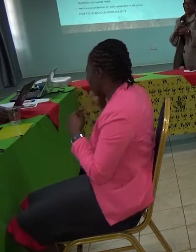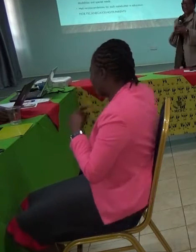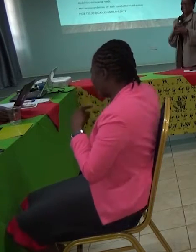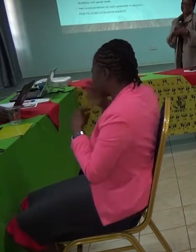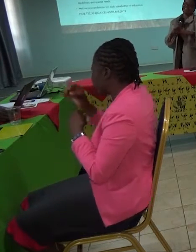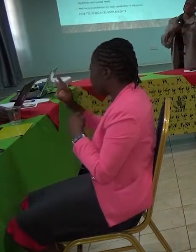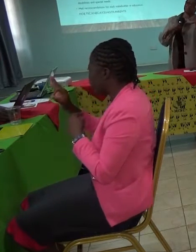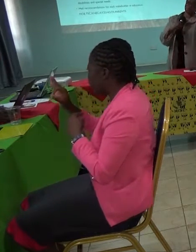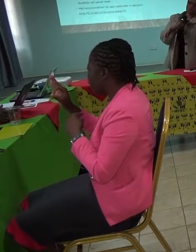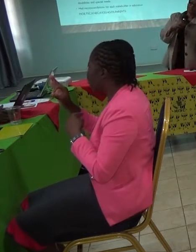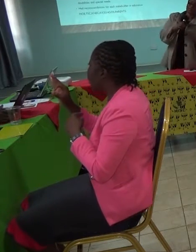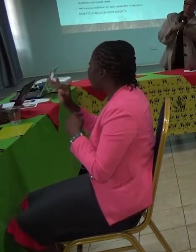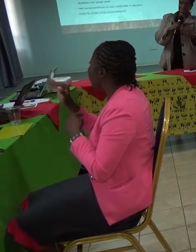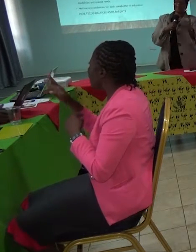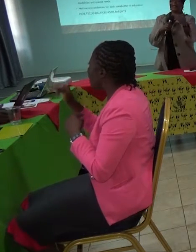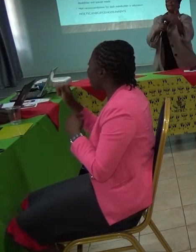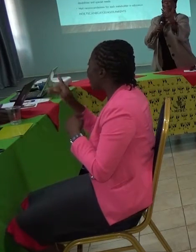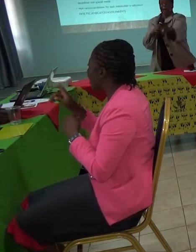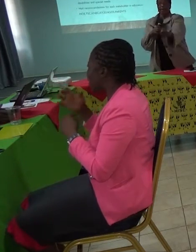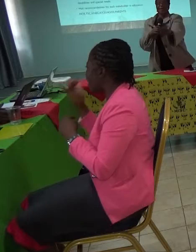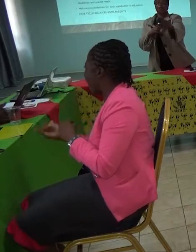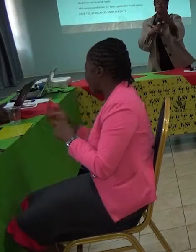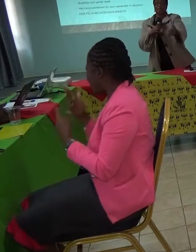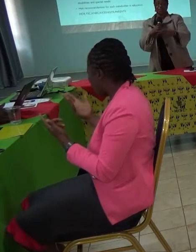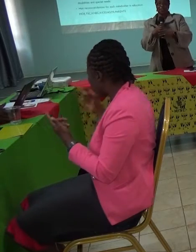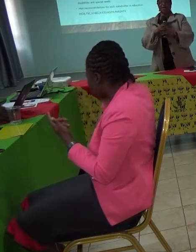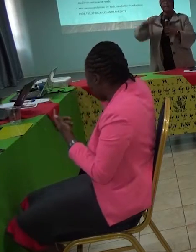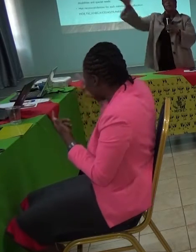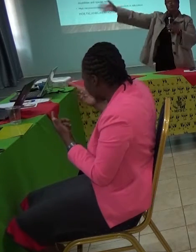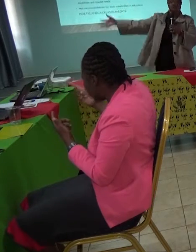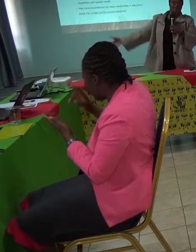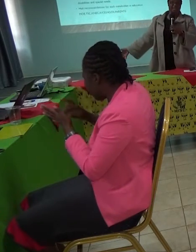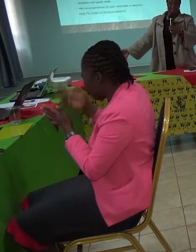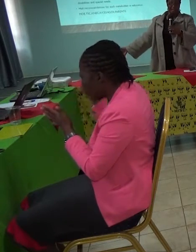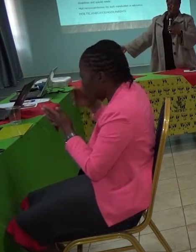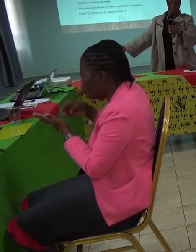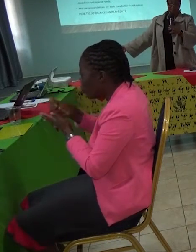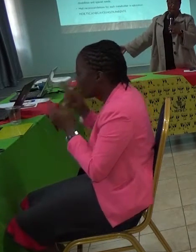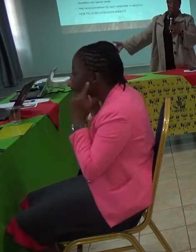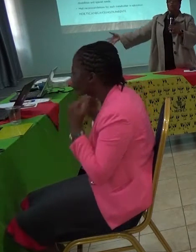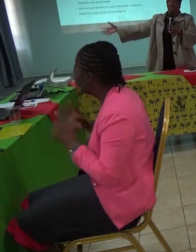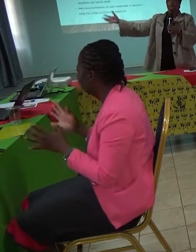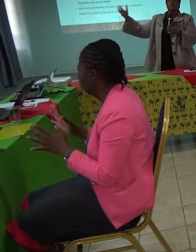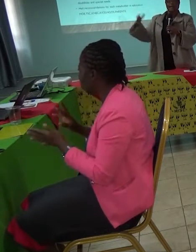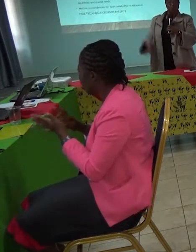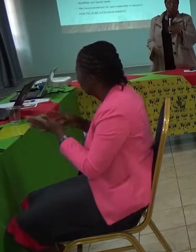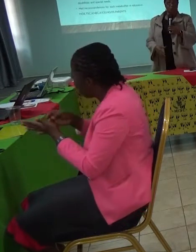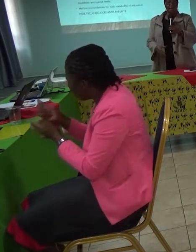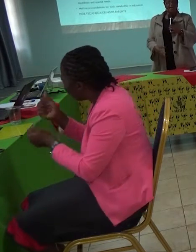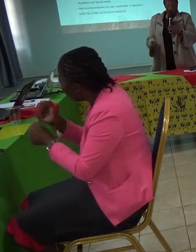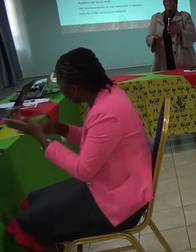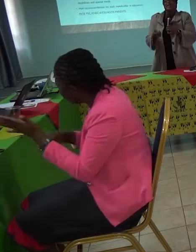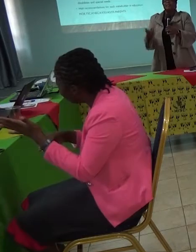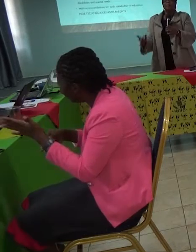that were bought things. So I'm simply taking us back to history. That was trending then. And it was about